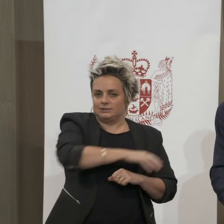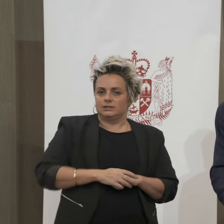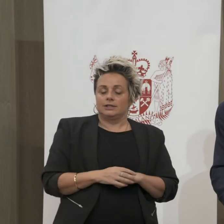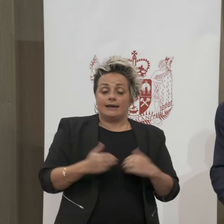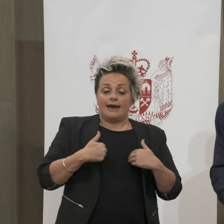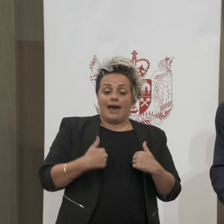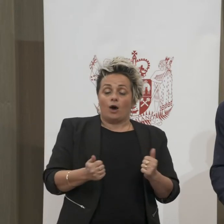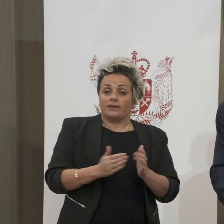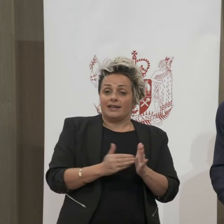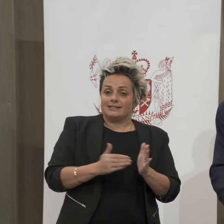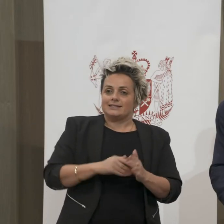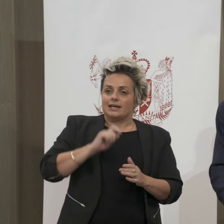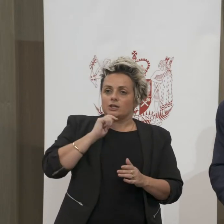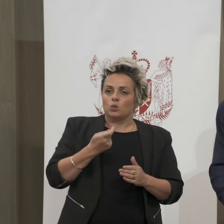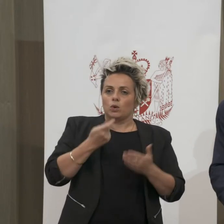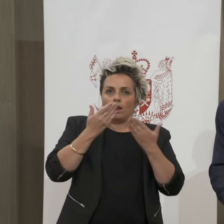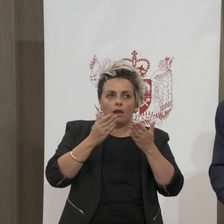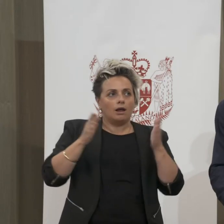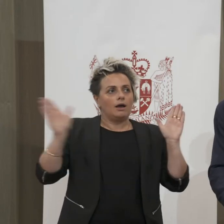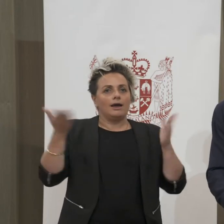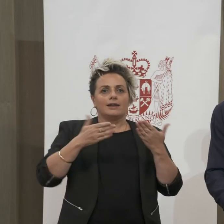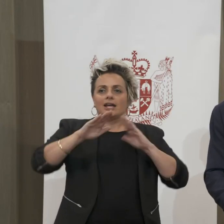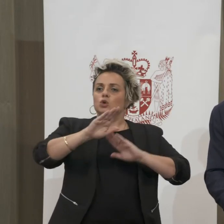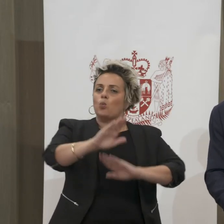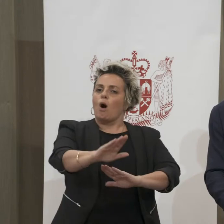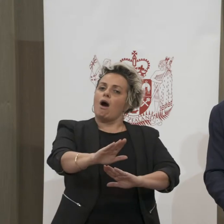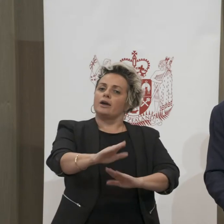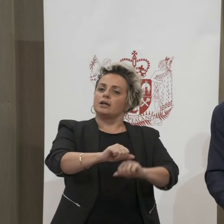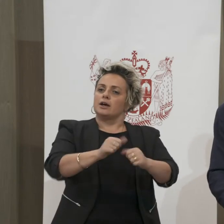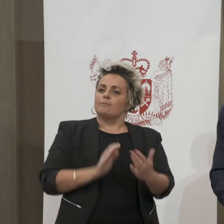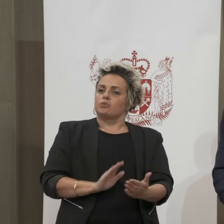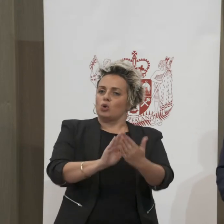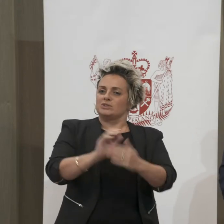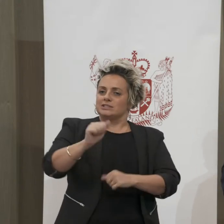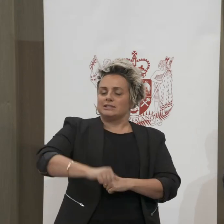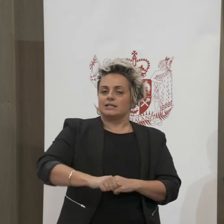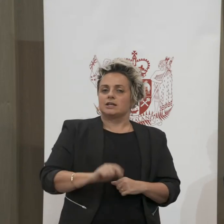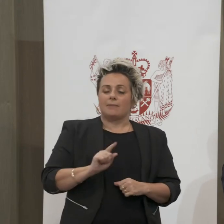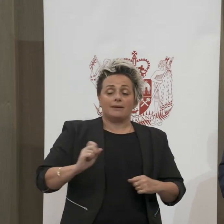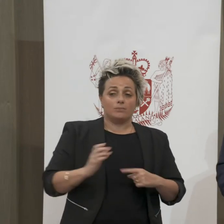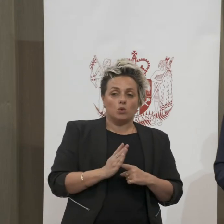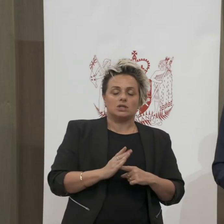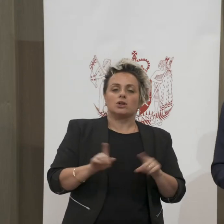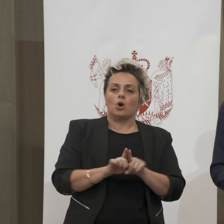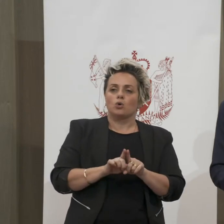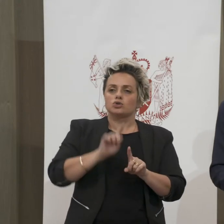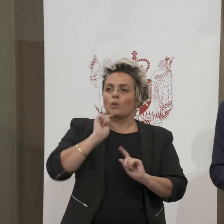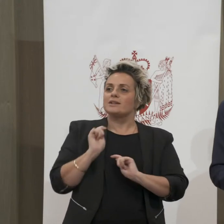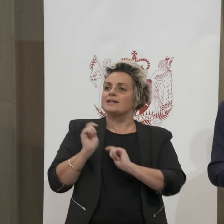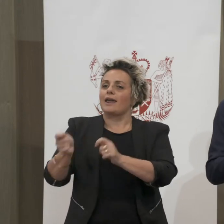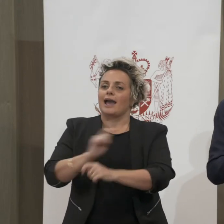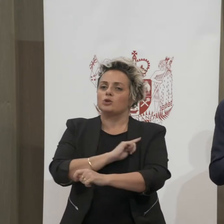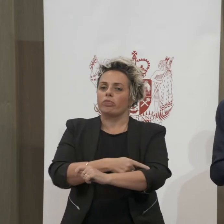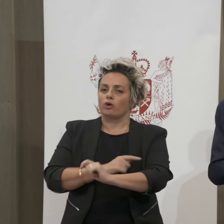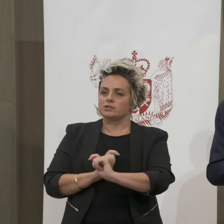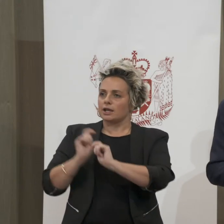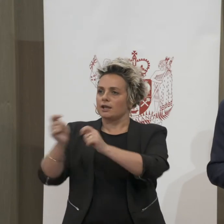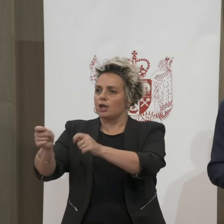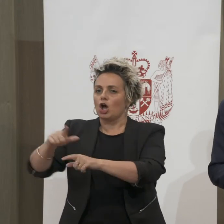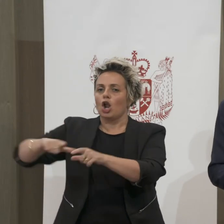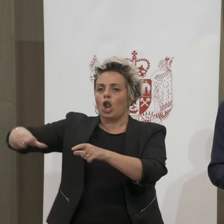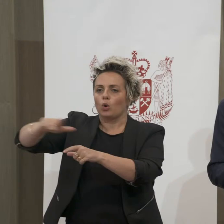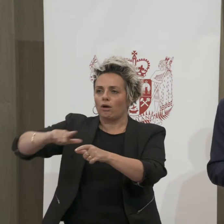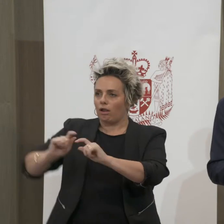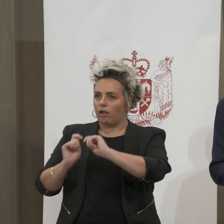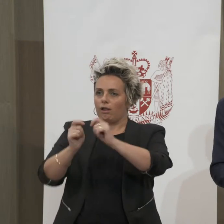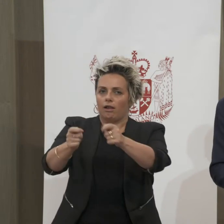Health NZ will take a nationwide system approach, but importantly, it will also delegate authority to that localised